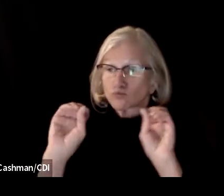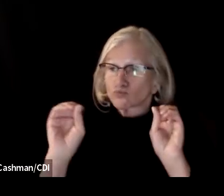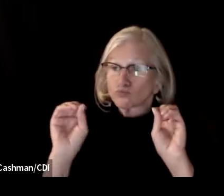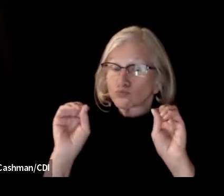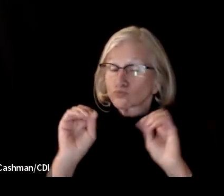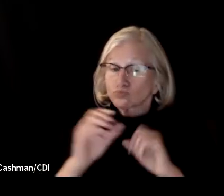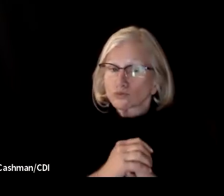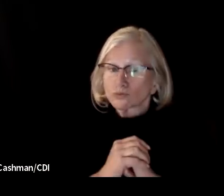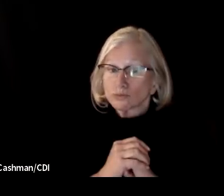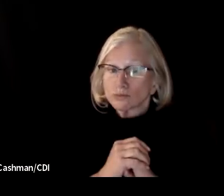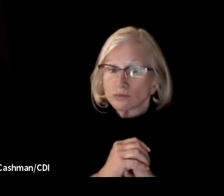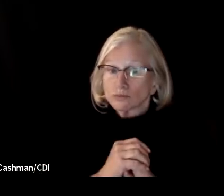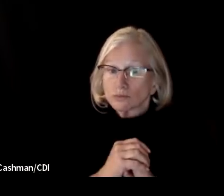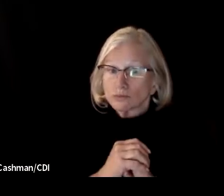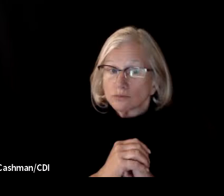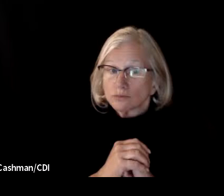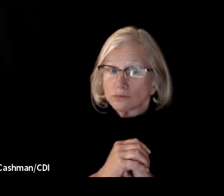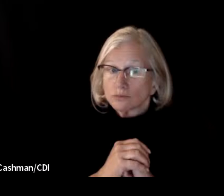for other reasons?